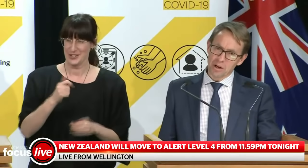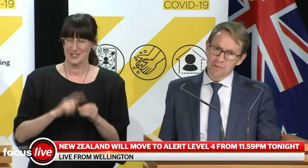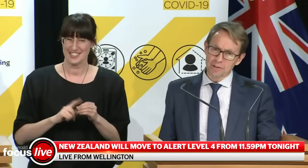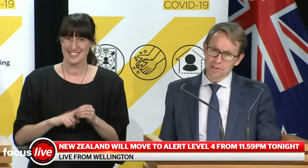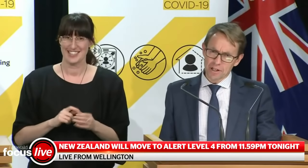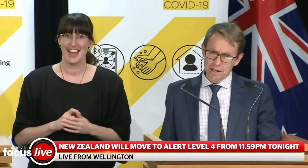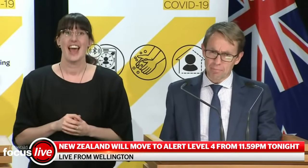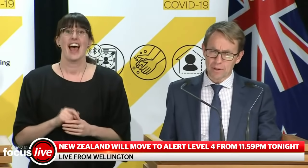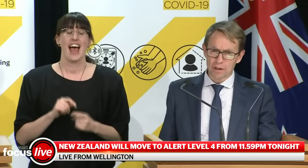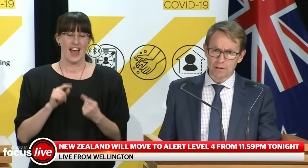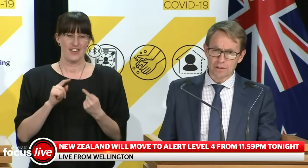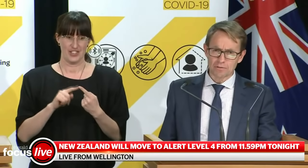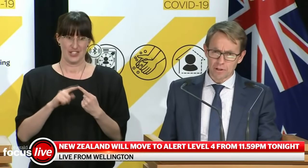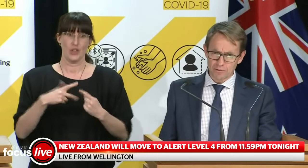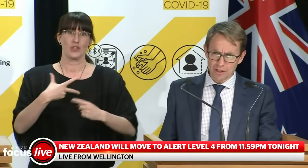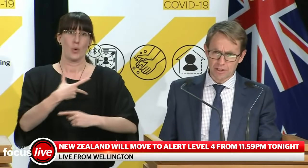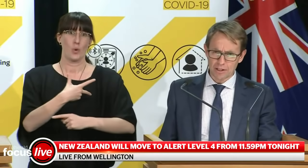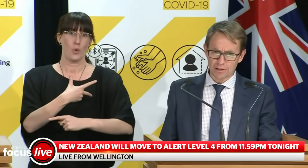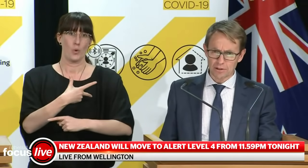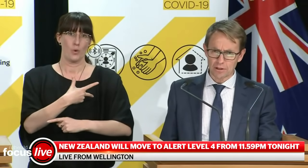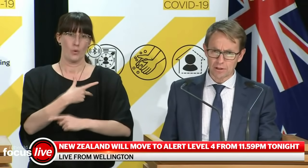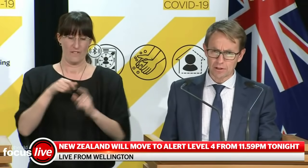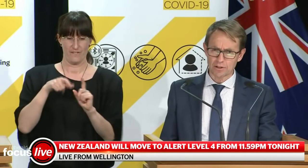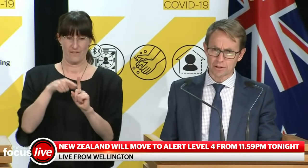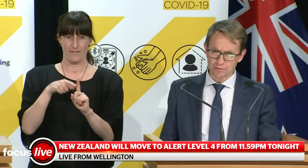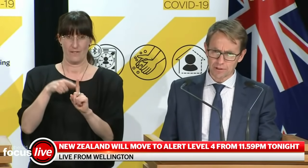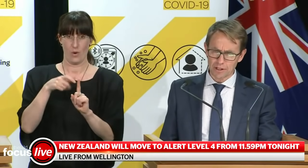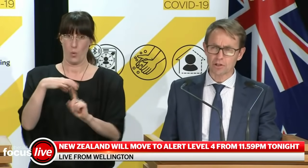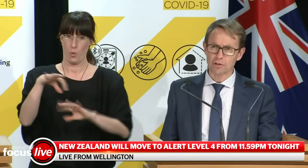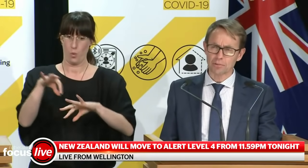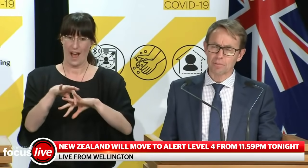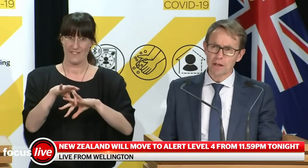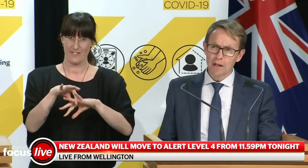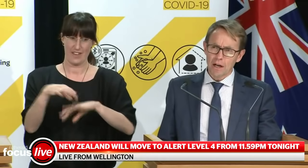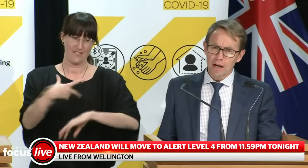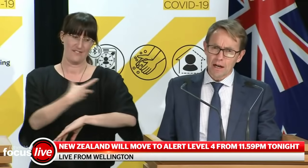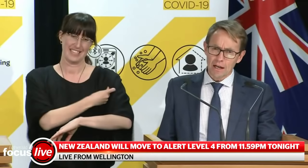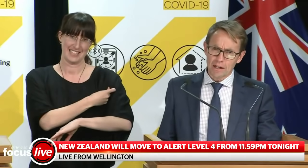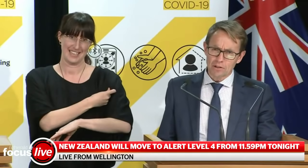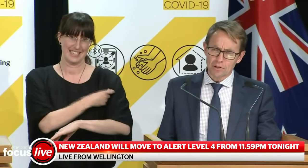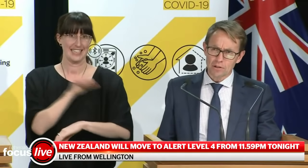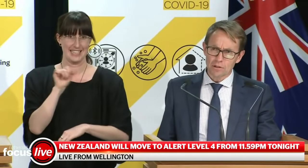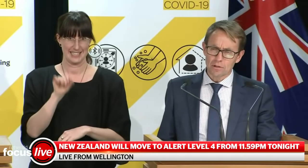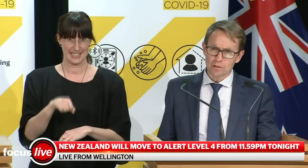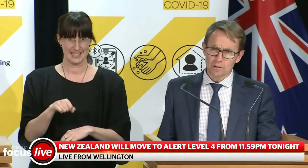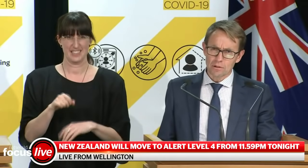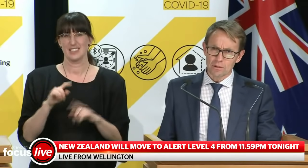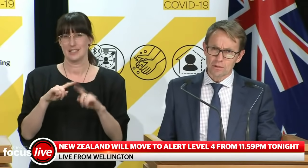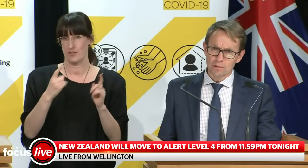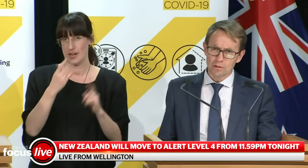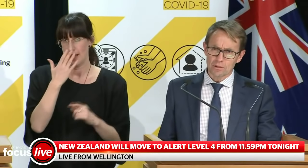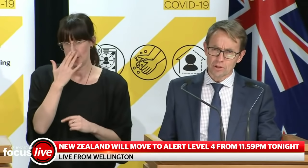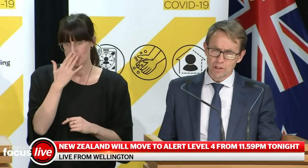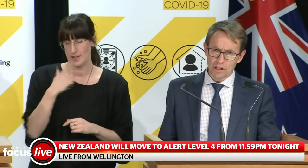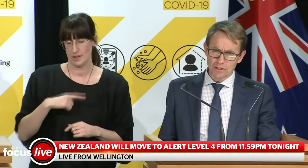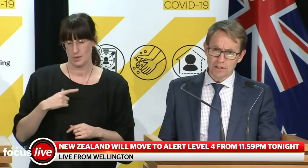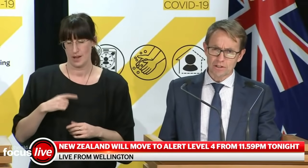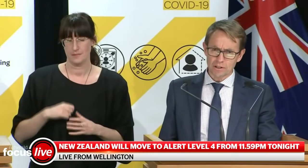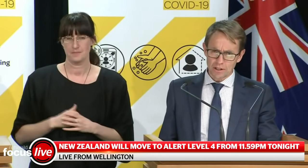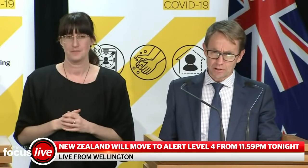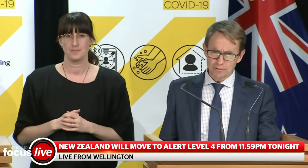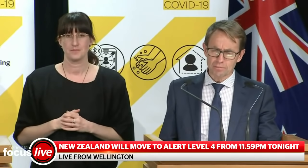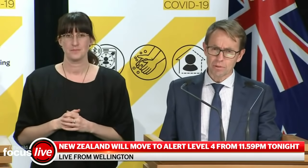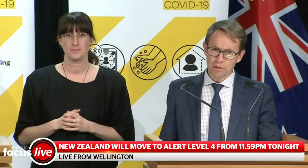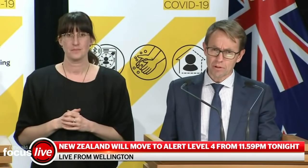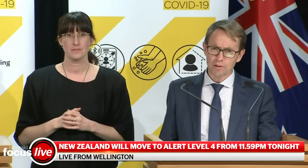sure we can answer each. Yes, the wife is fully vaccinated. She's in a different age group. And she has